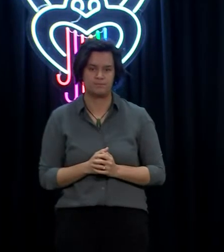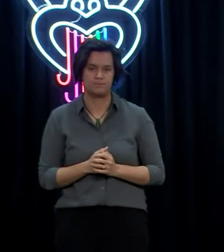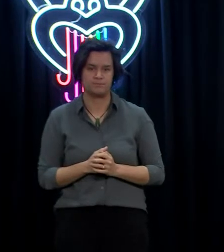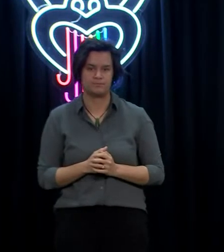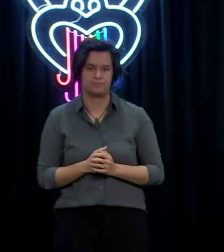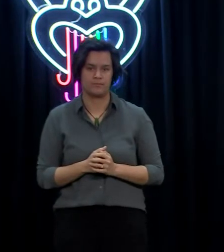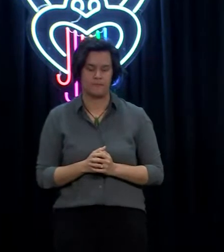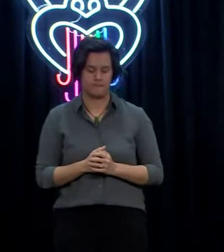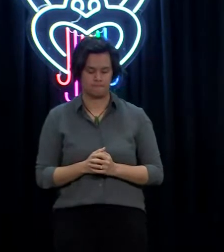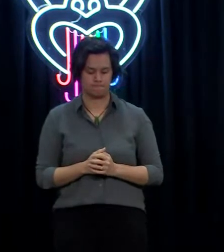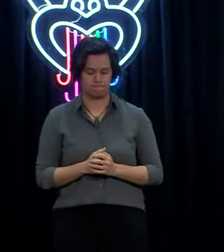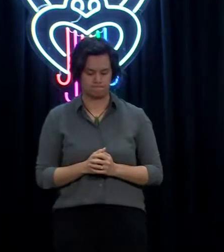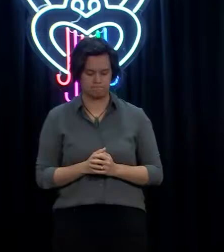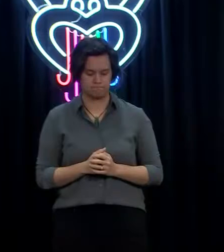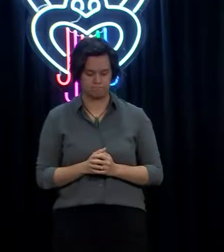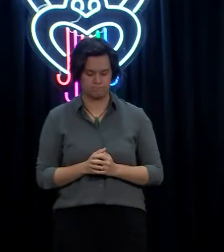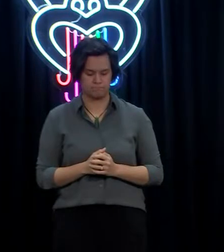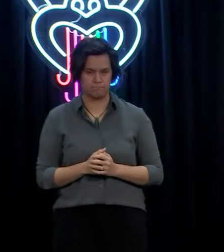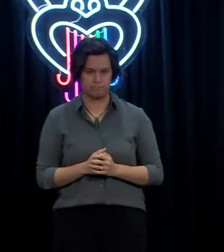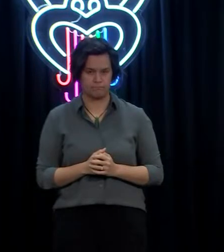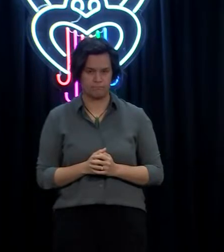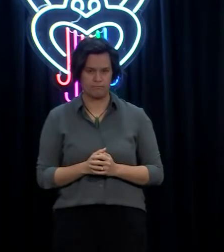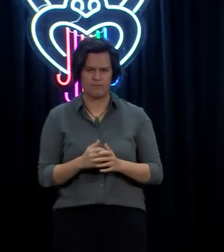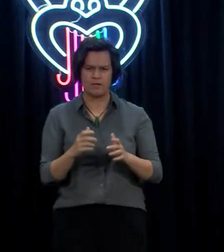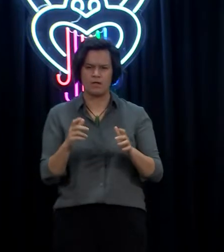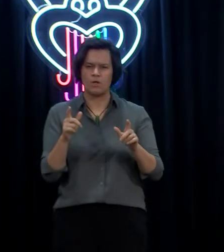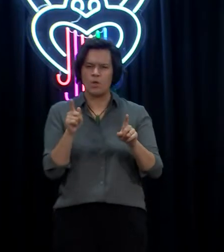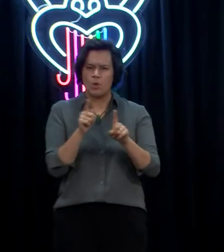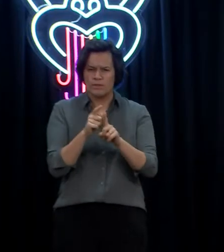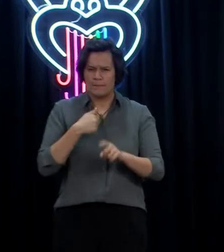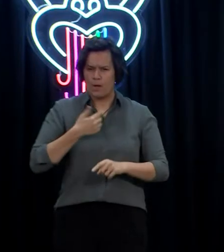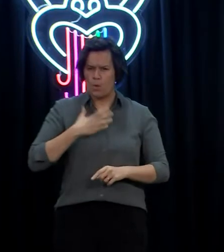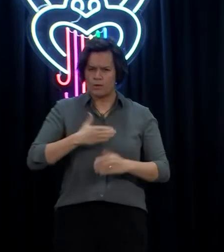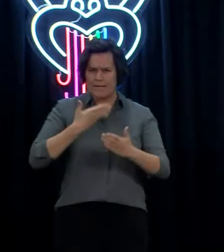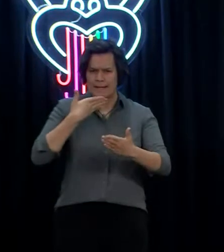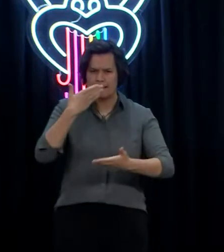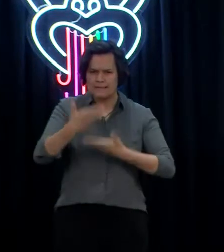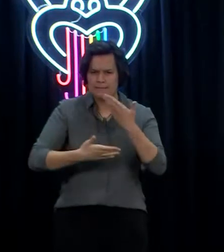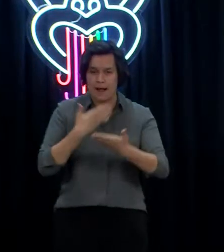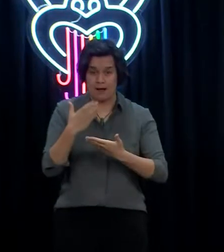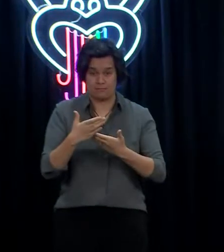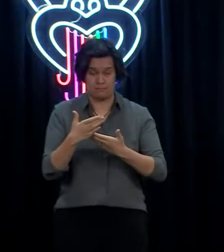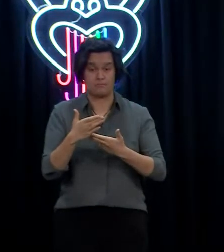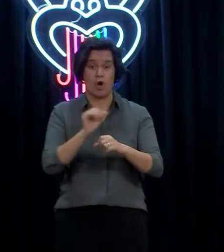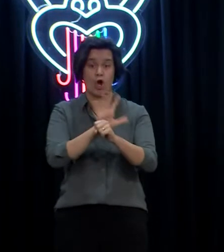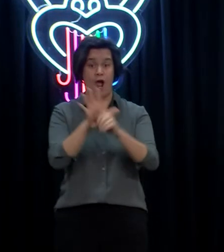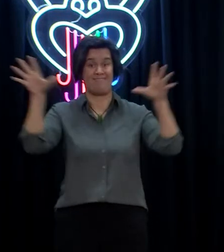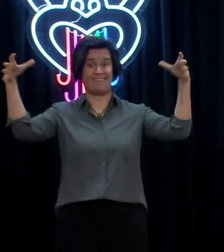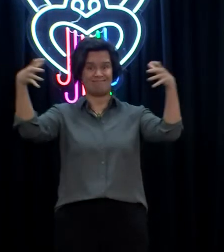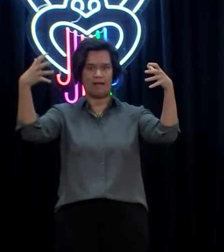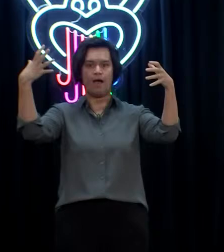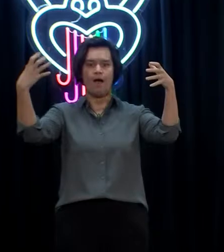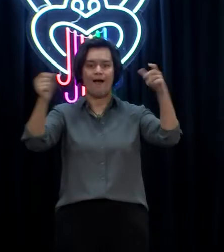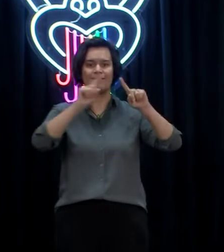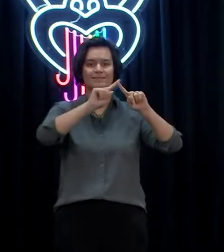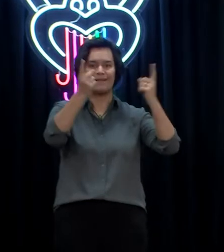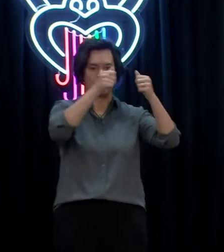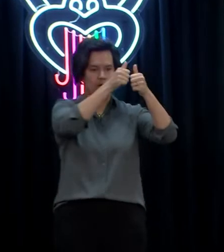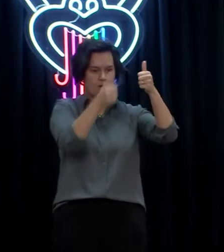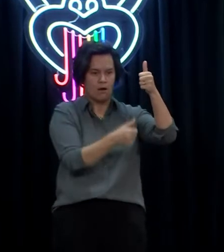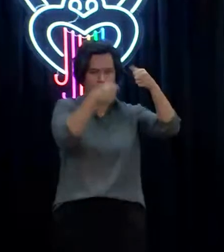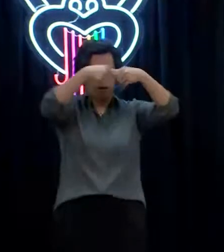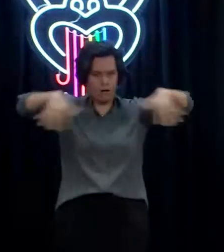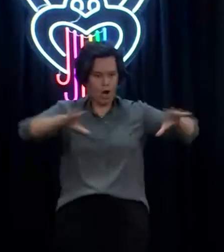I just want to take a moment to explain where we are at with the various subclusters in this outbreak.